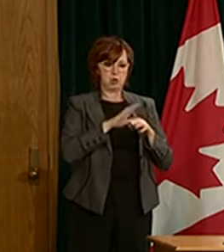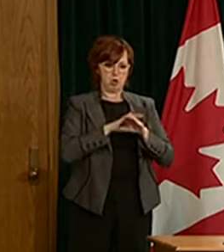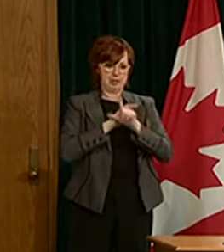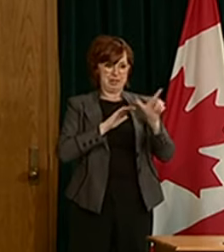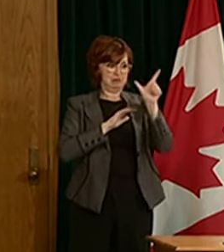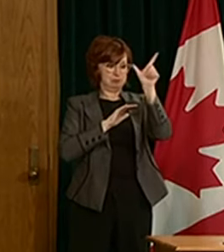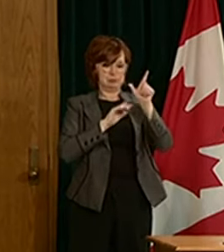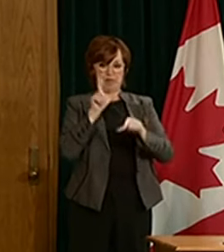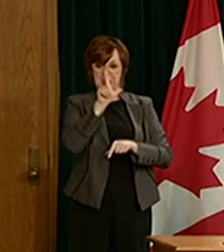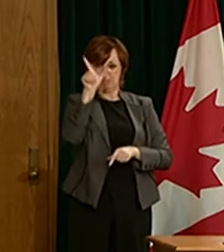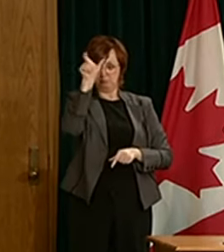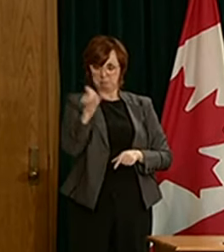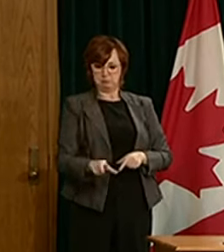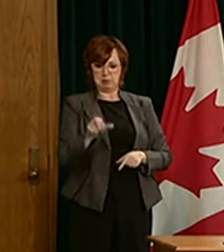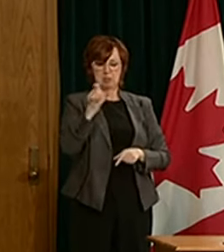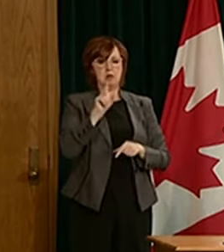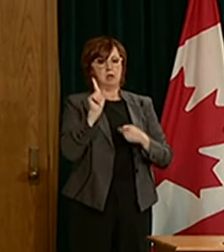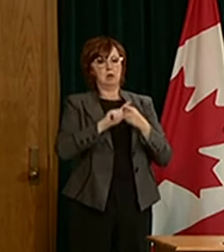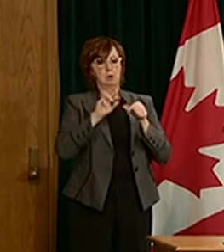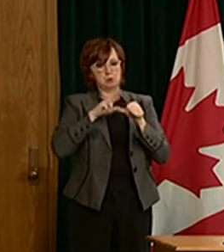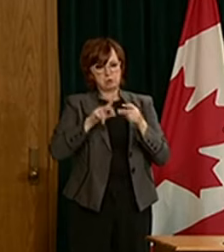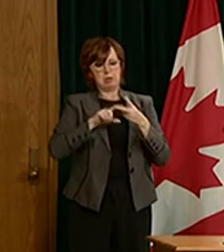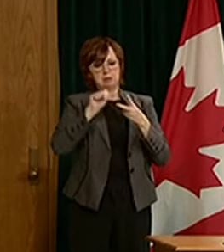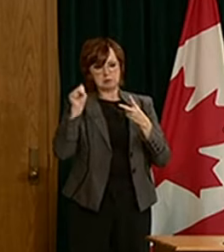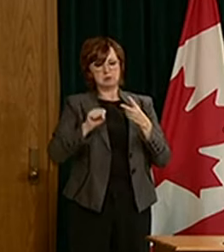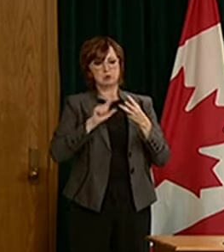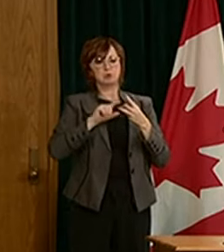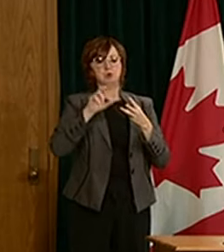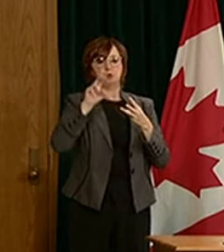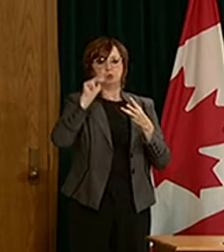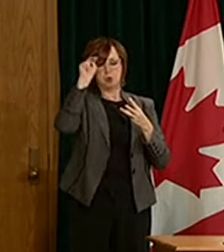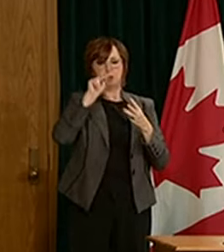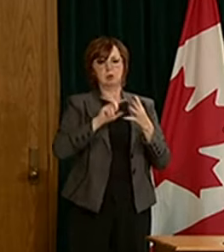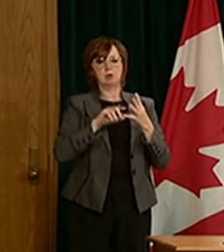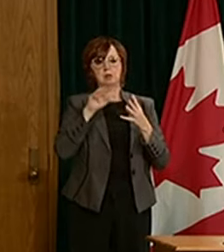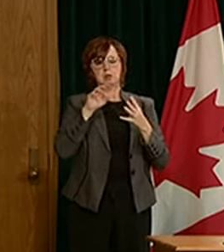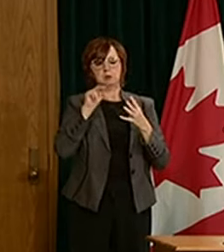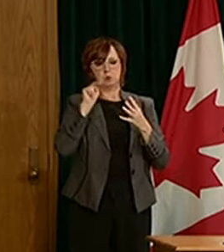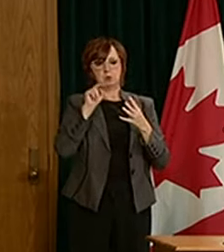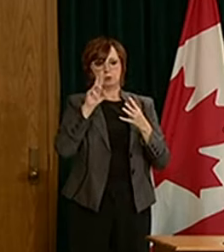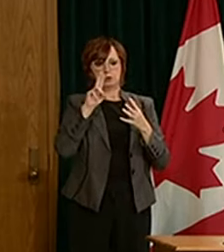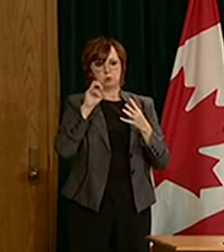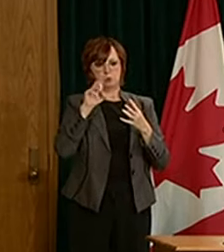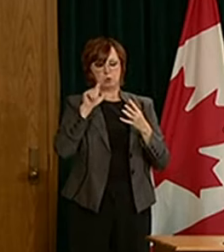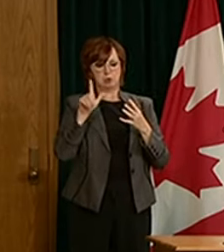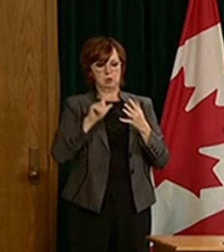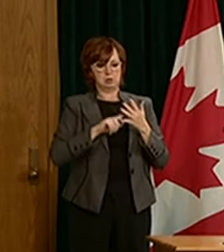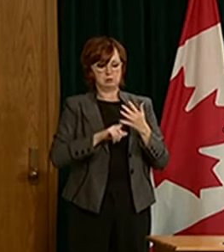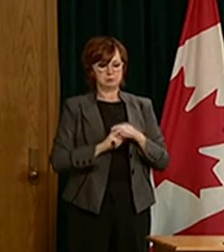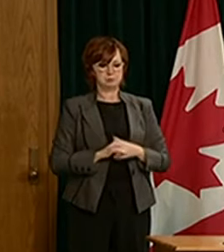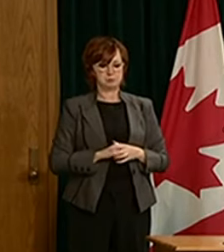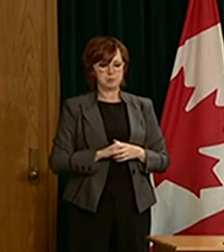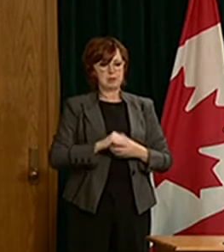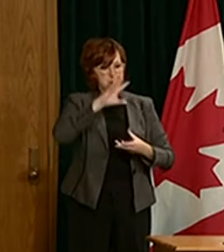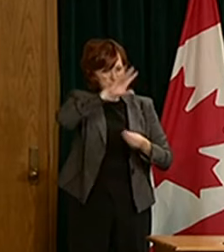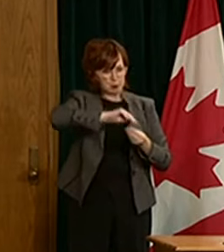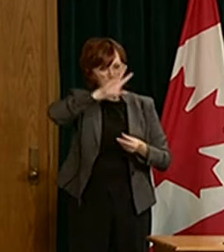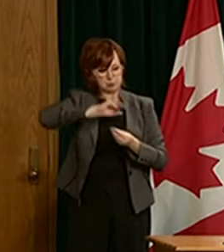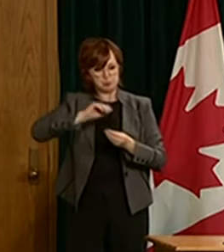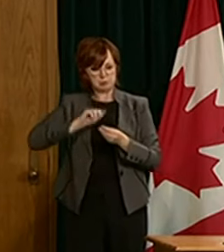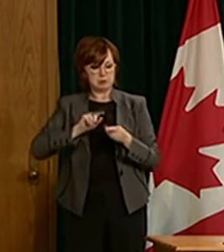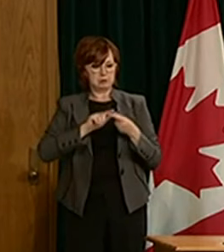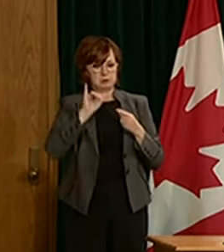the different areas, geographical areas, and in the total running along the bottom. It includes our average daily census for both ICU